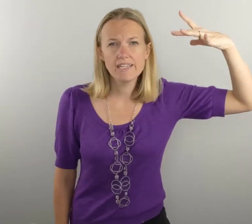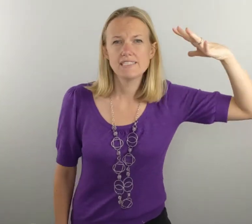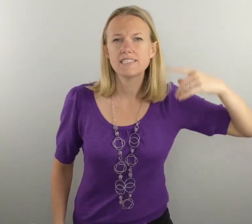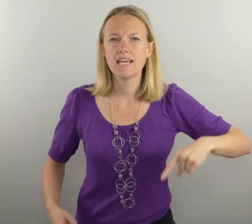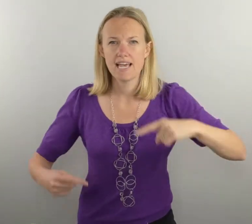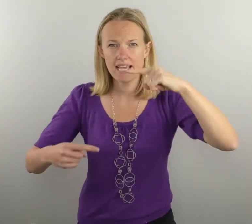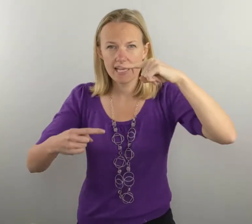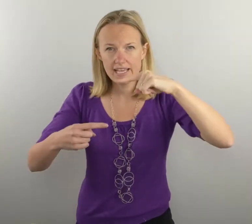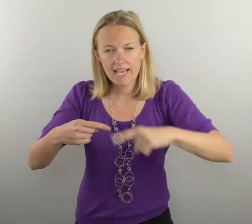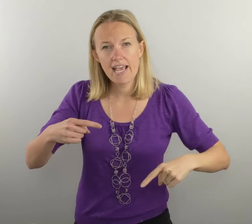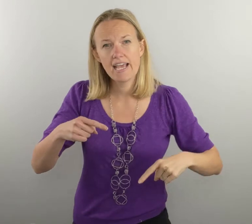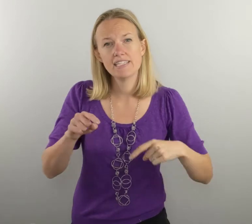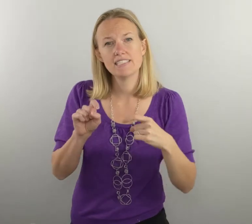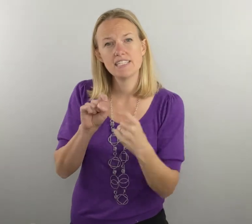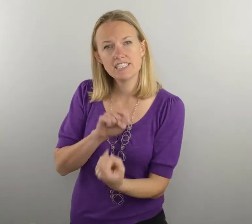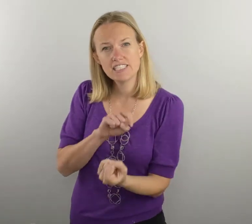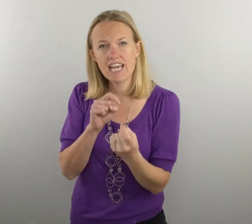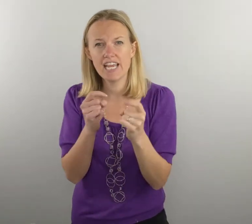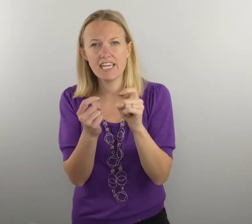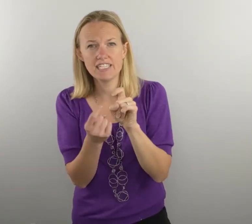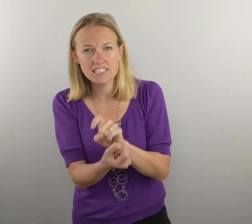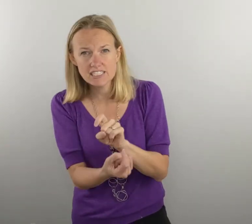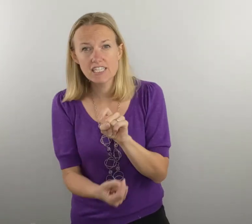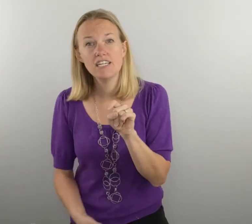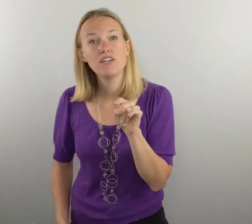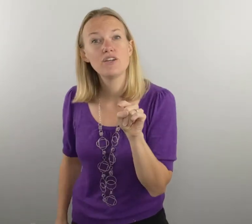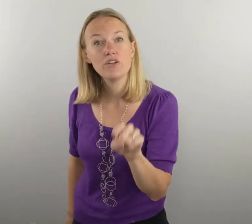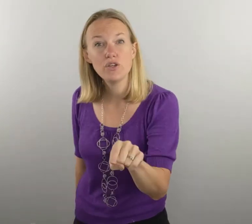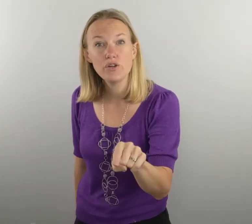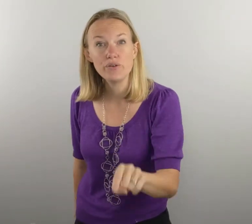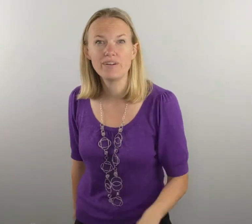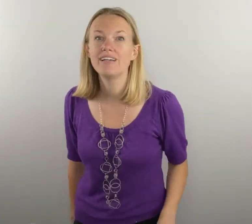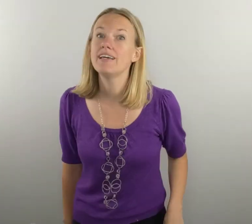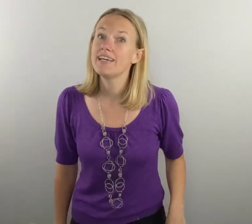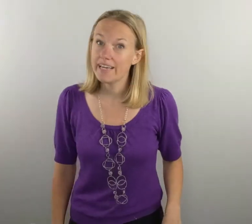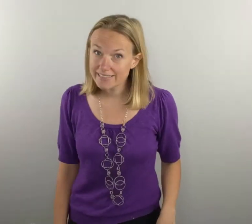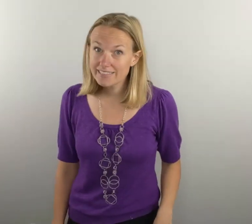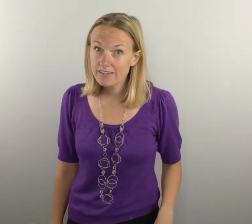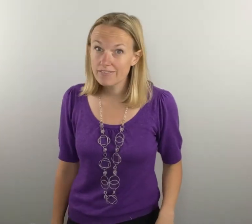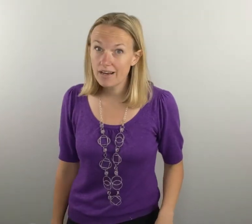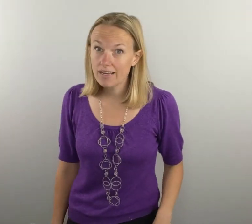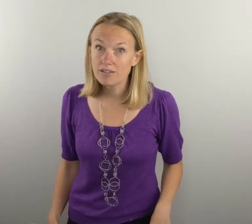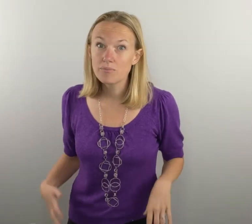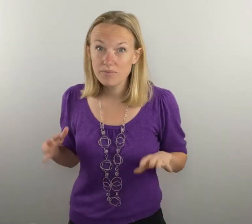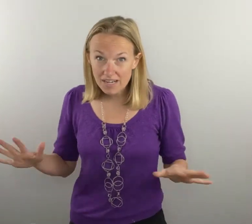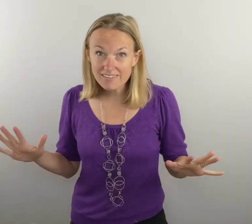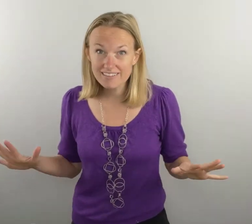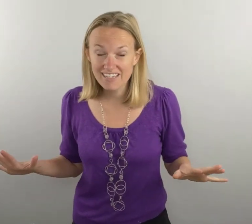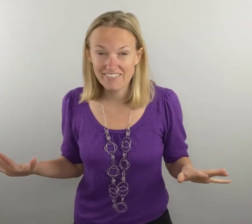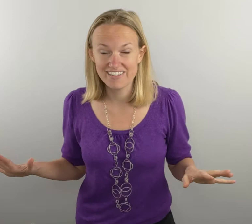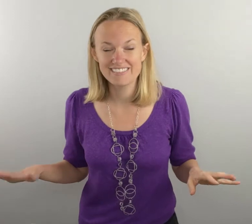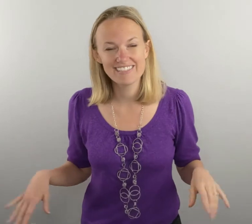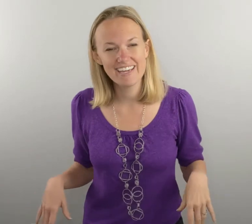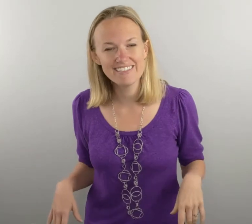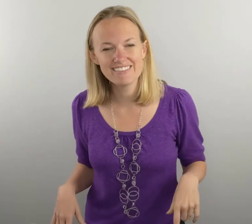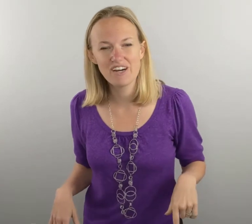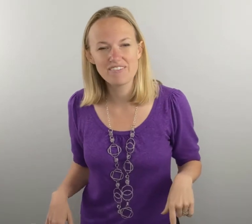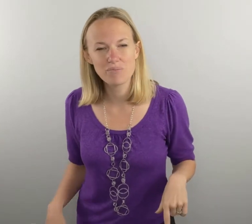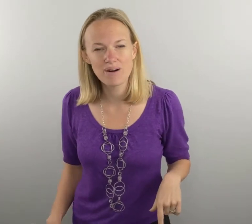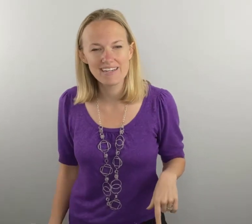Grace can't change you. It's a tough line, probably the toughest, okay? So you'll have to practice